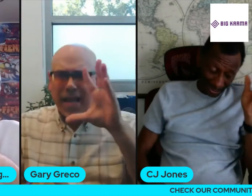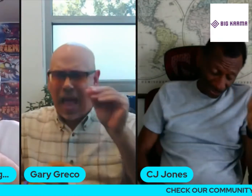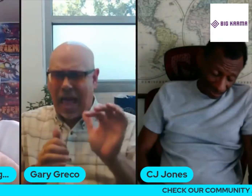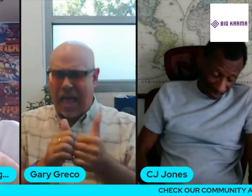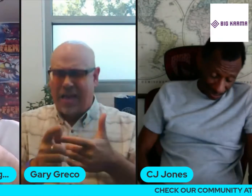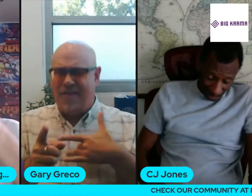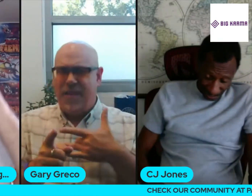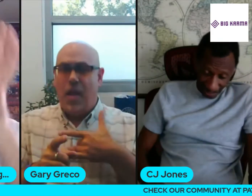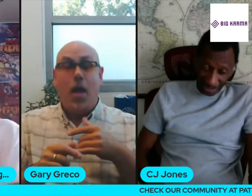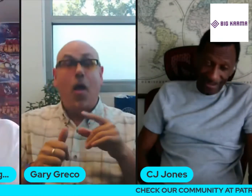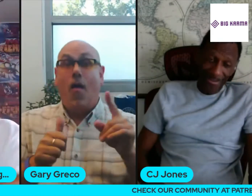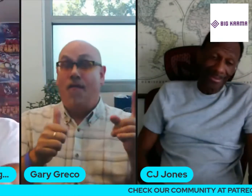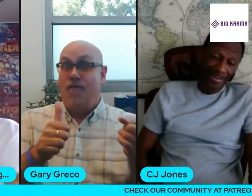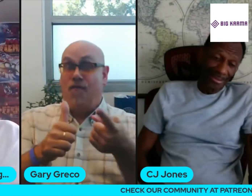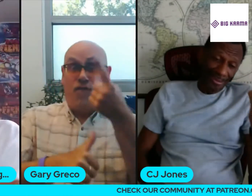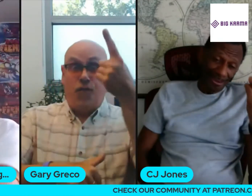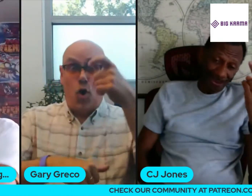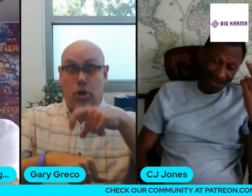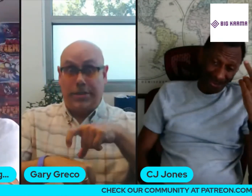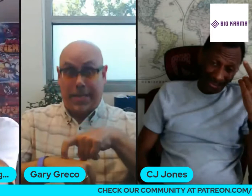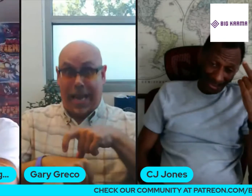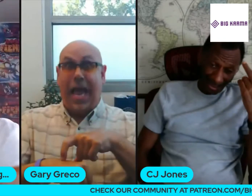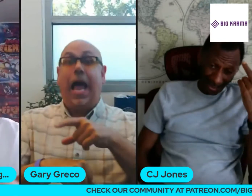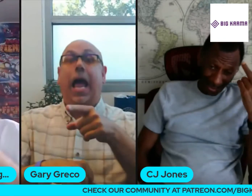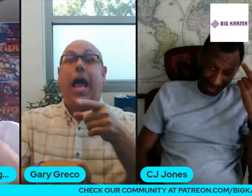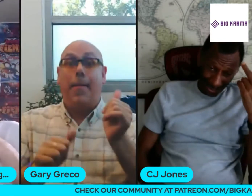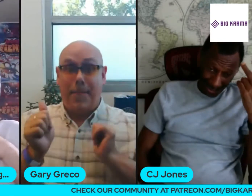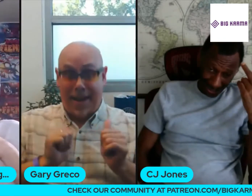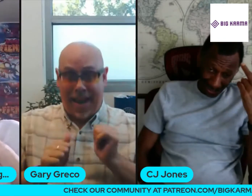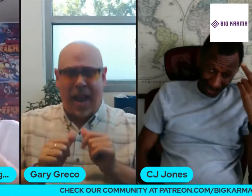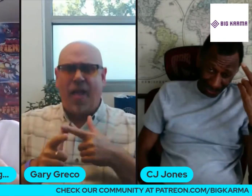the first time and then repeatedly?